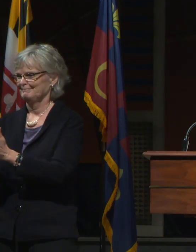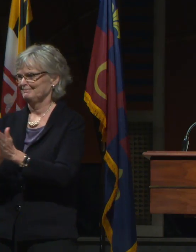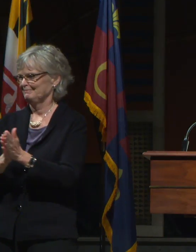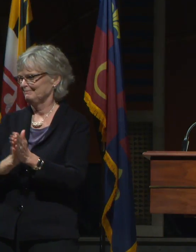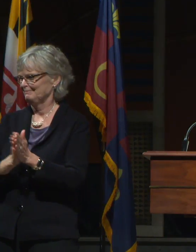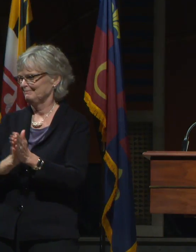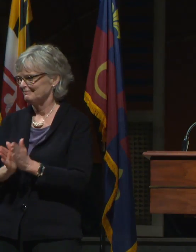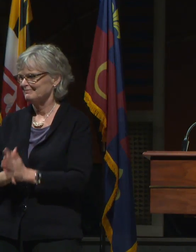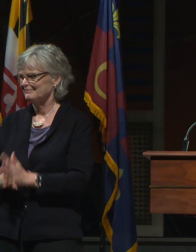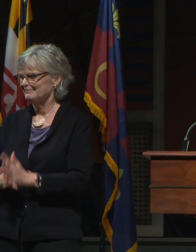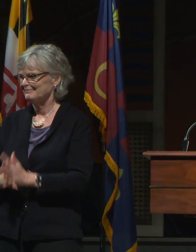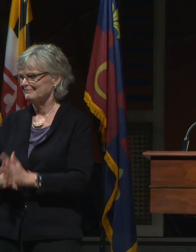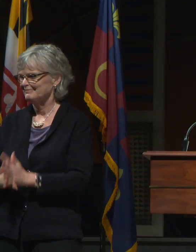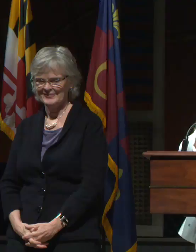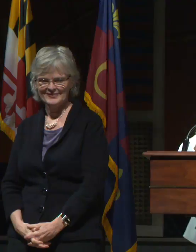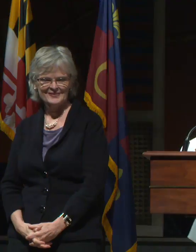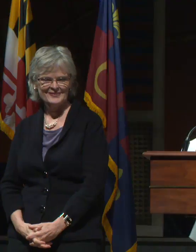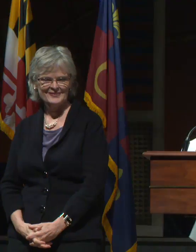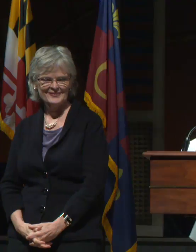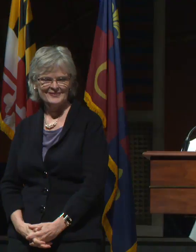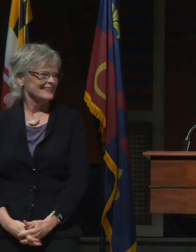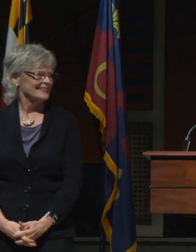Thank you. Wow.